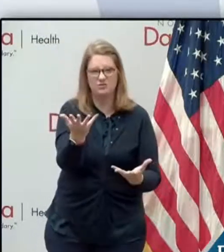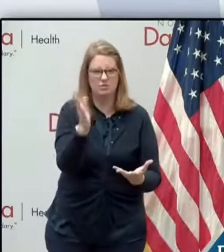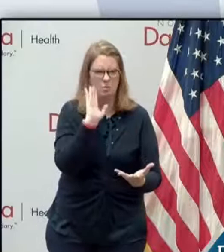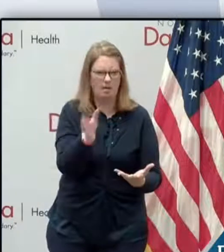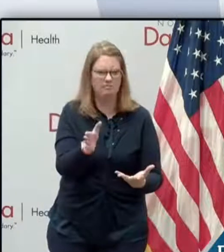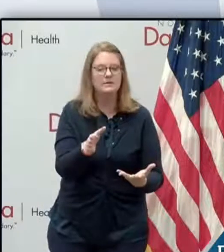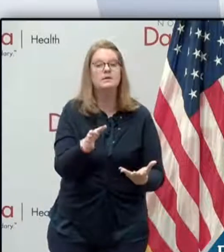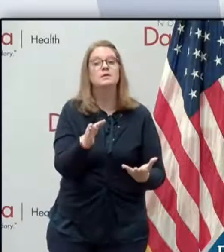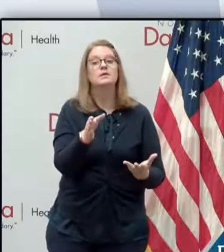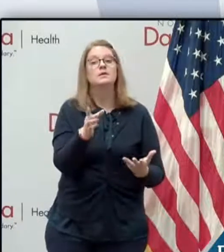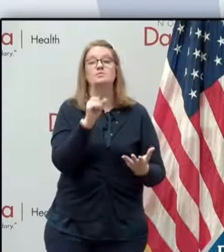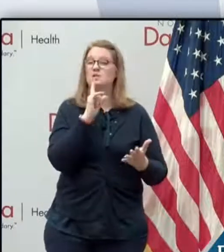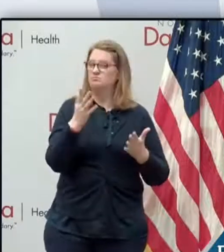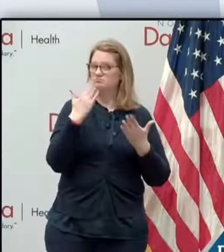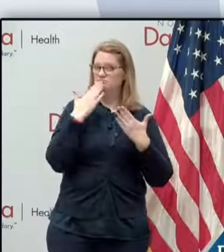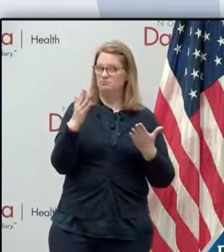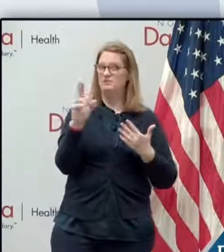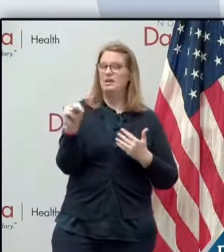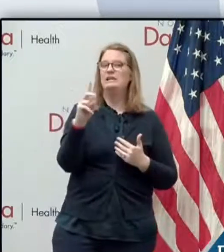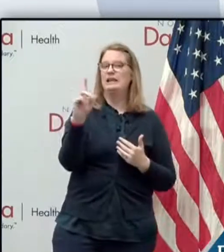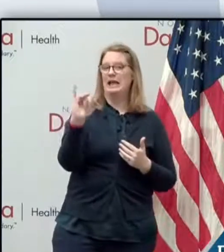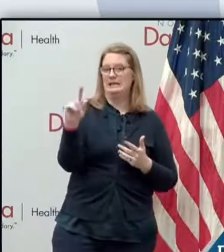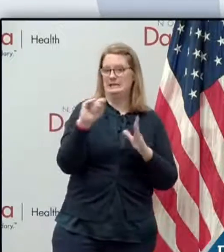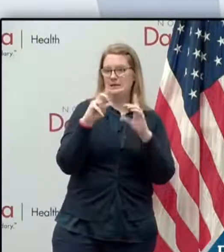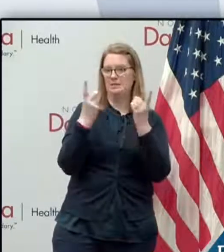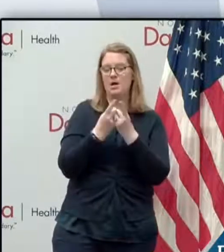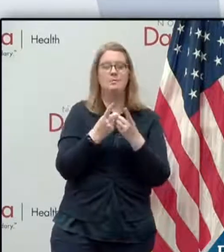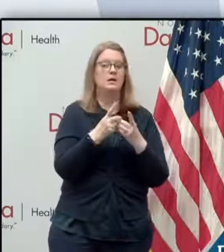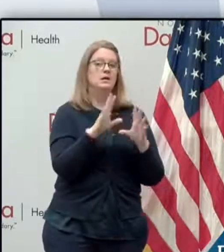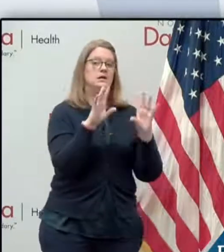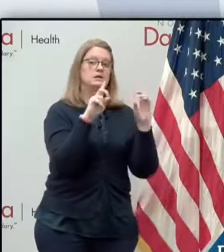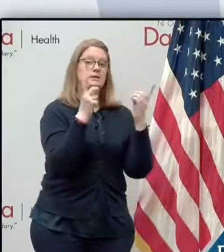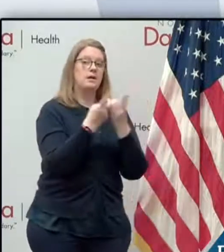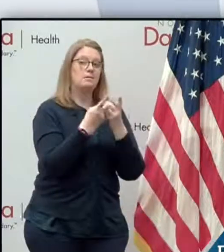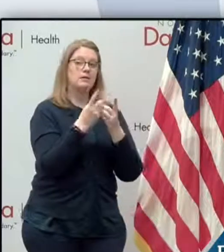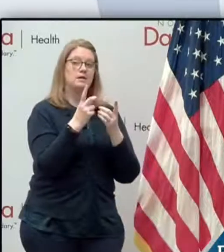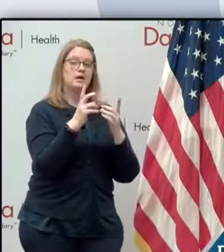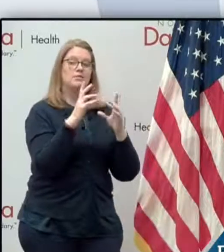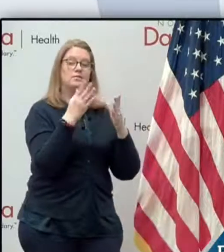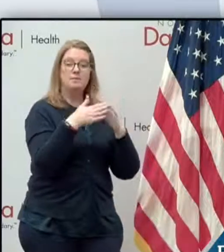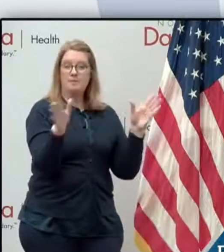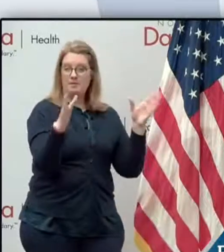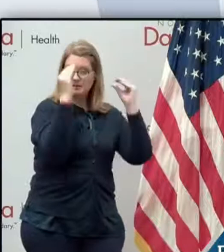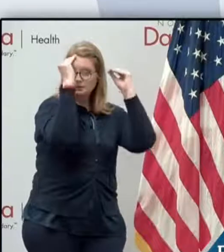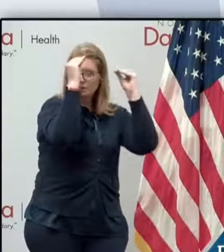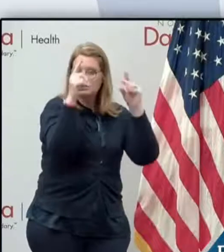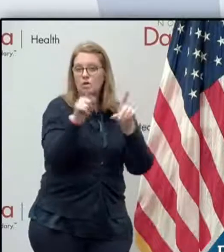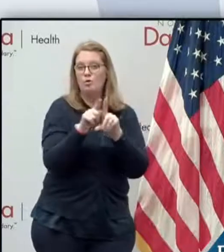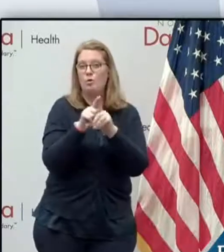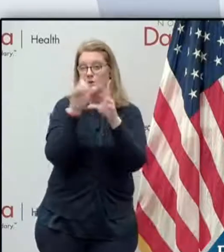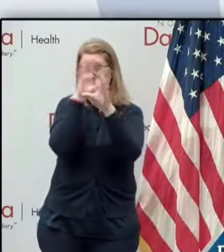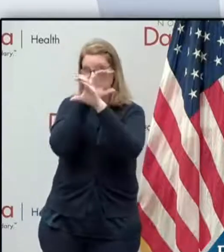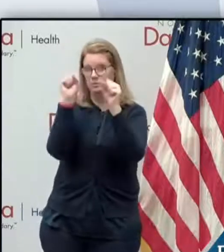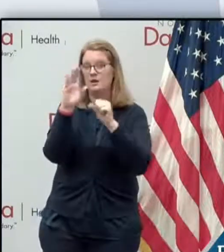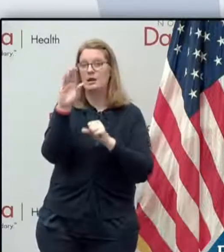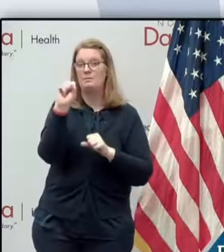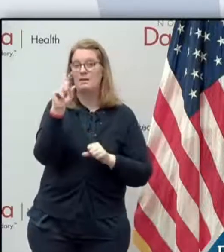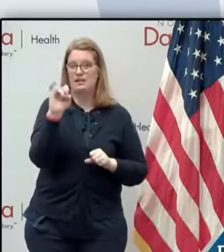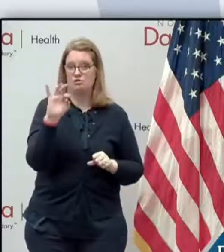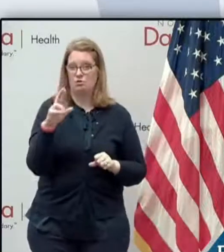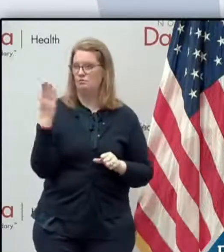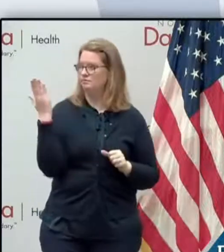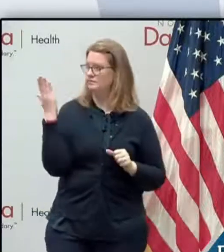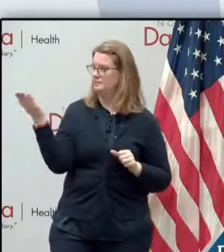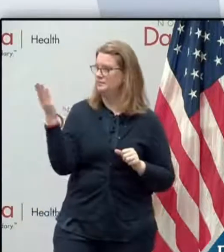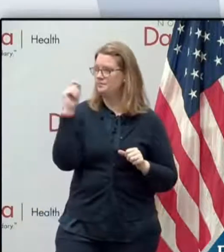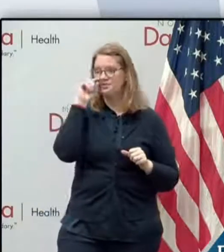the NDIT department, the Department of Public Instruction, and especially to Superintendent Baszler for her leadership.